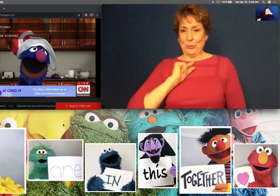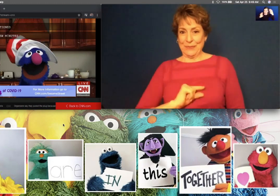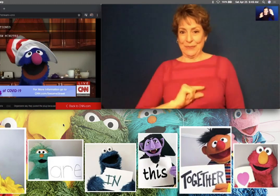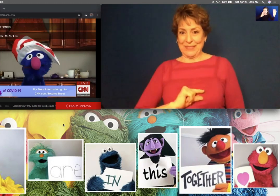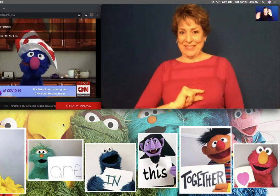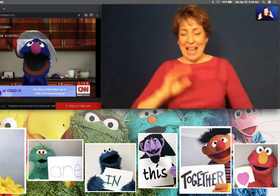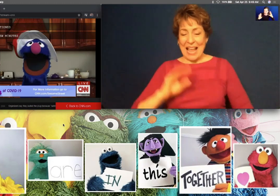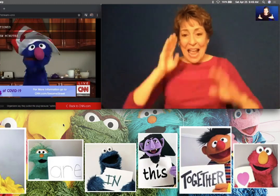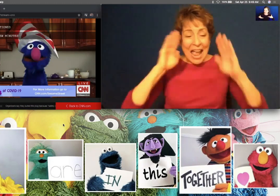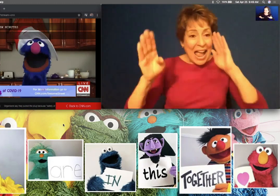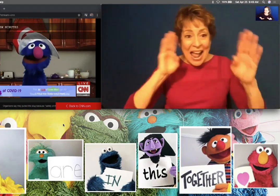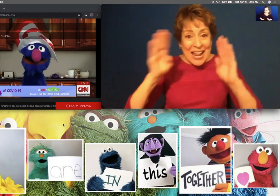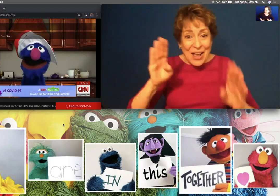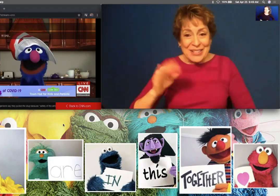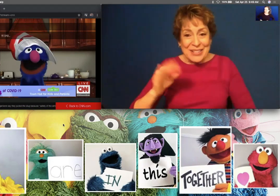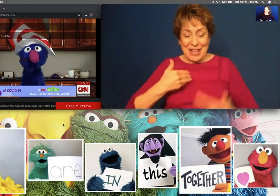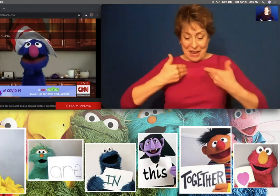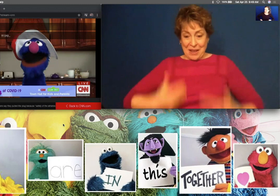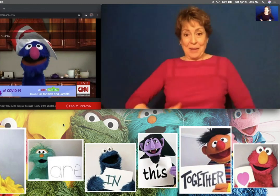mindful.